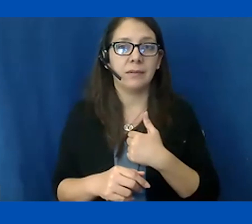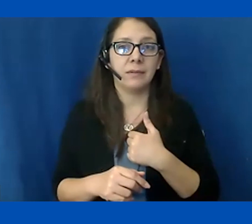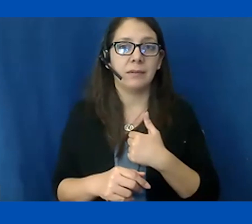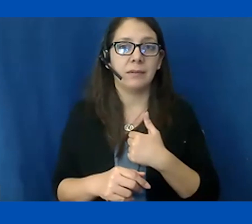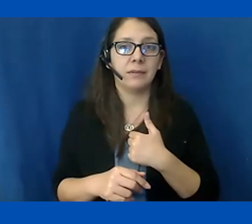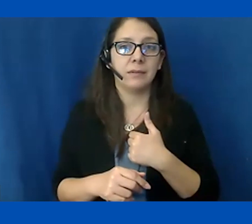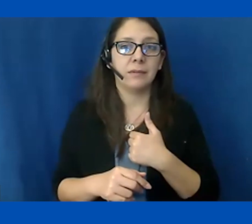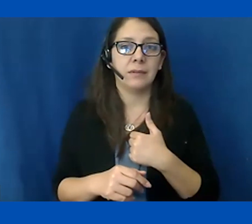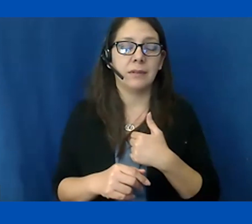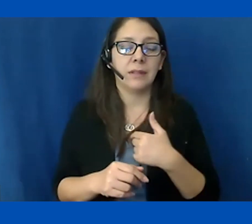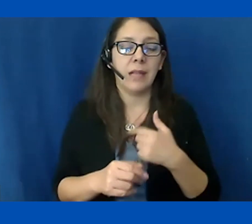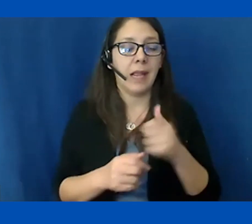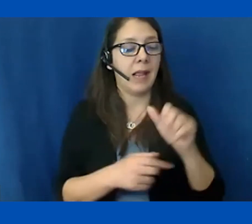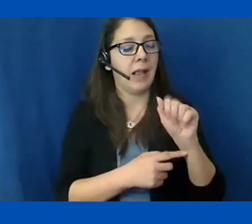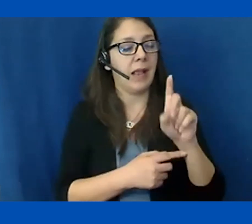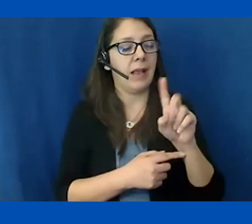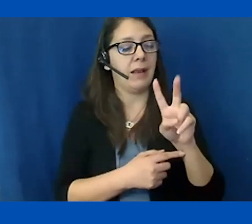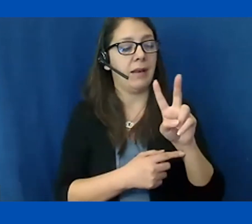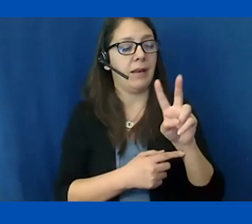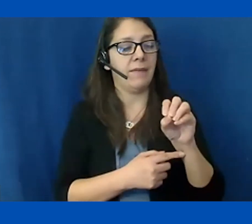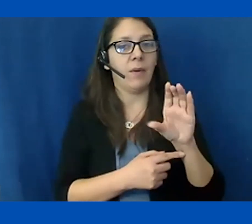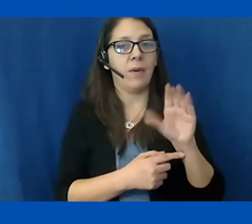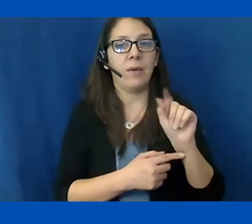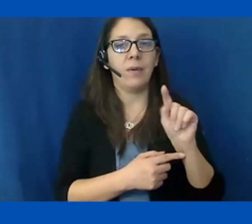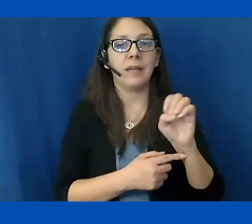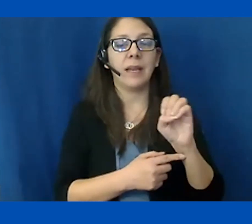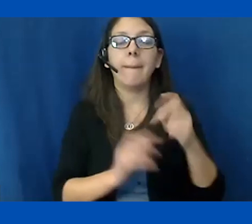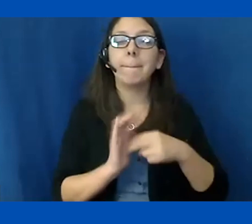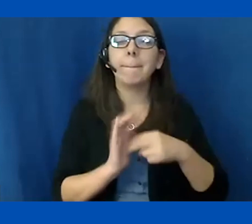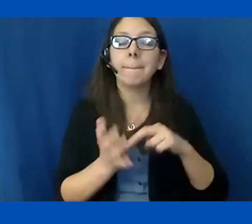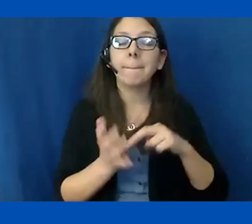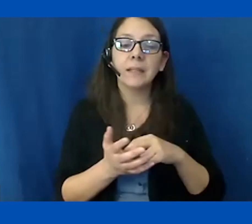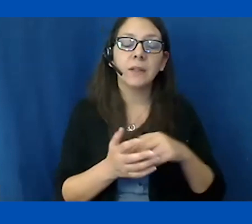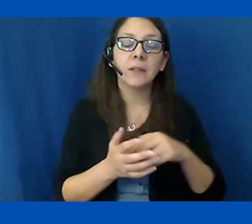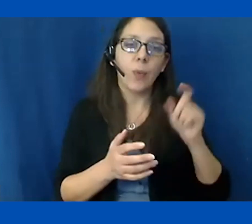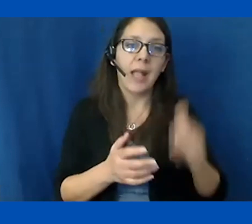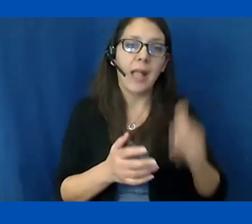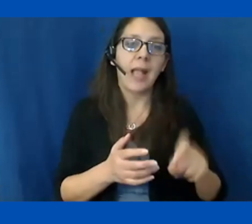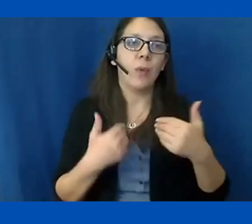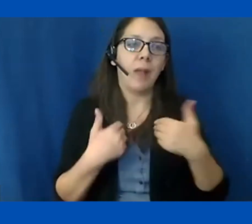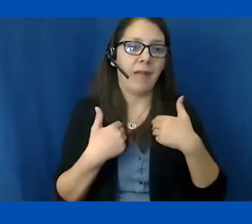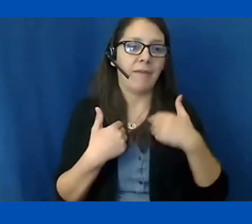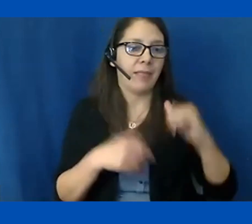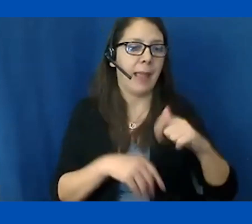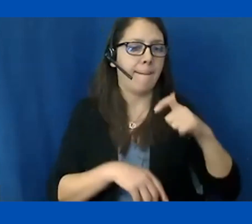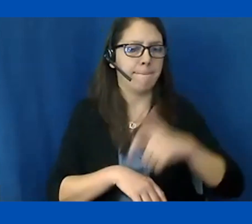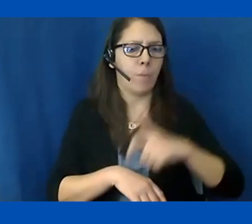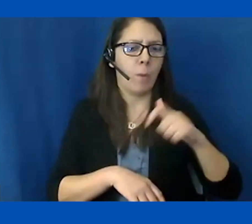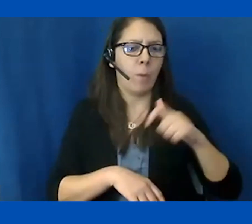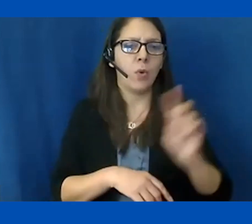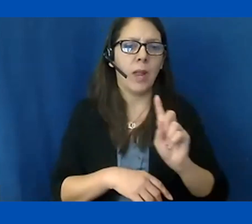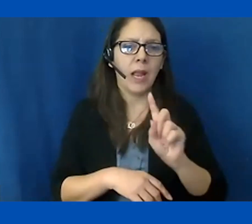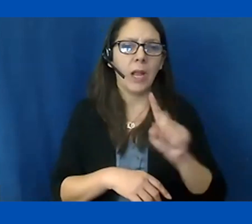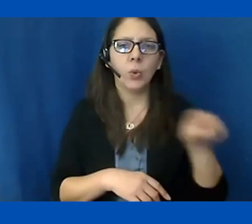and I define advocating as like actually having to create a moment of, hey, I deserve it kind of thing. It's more